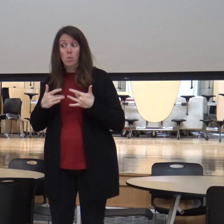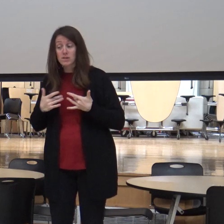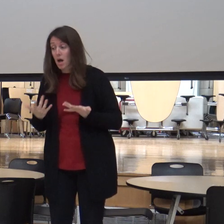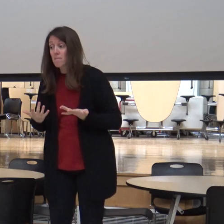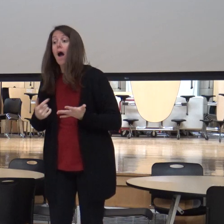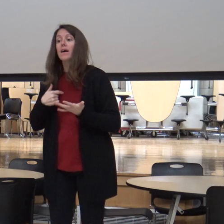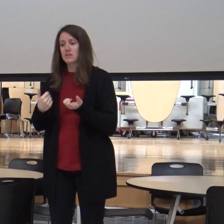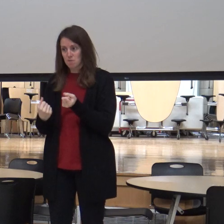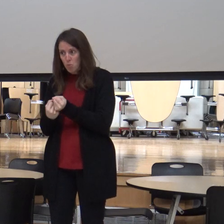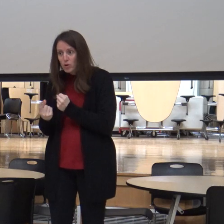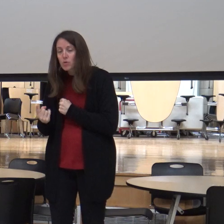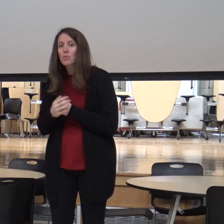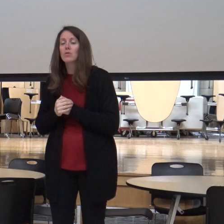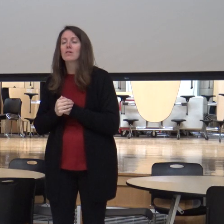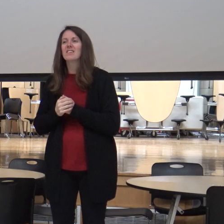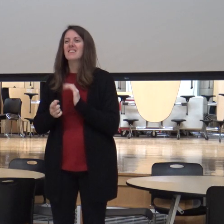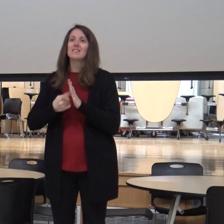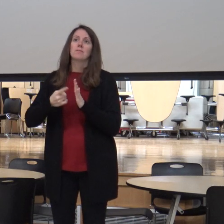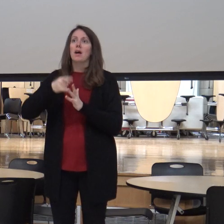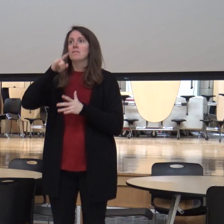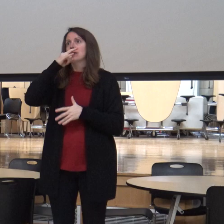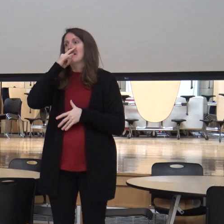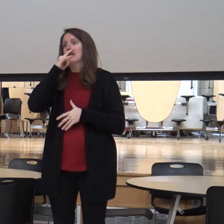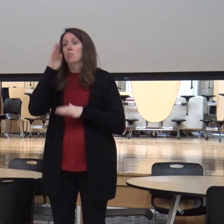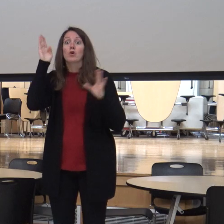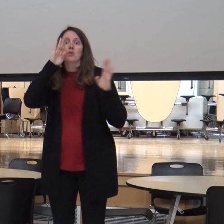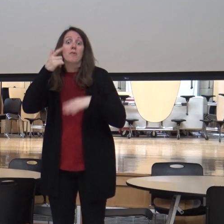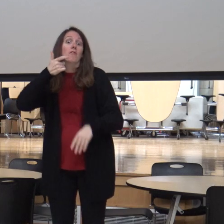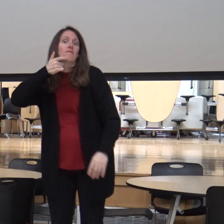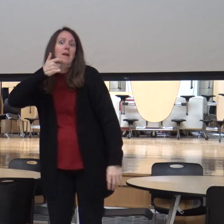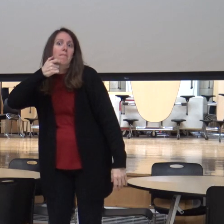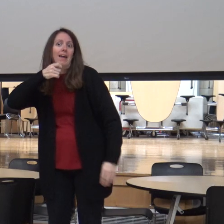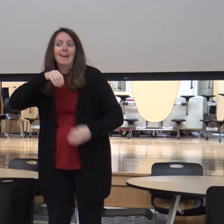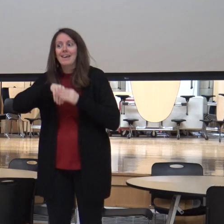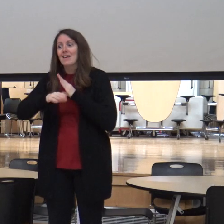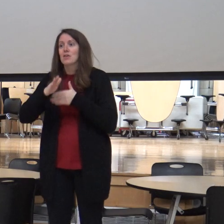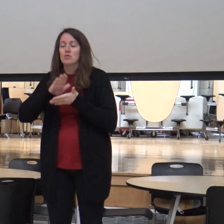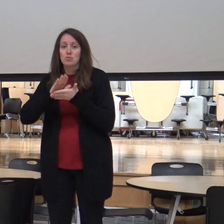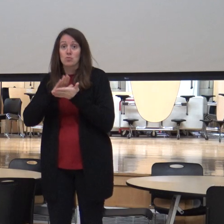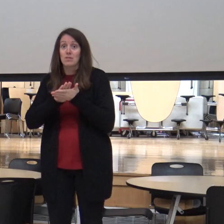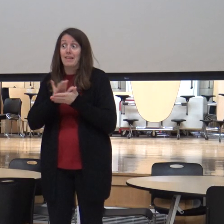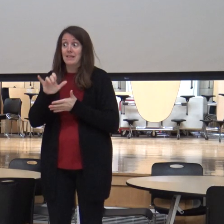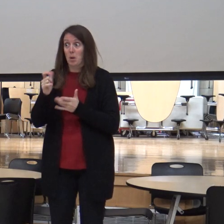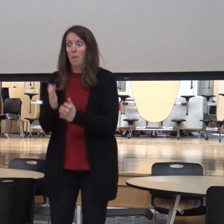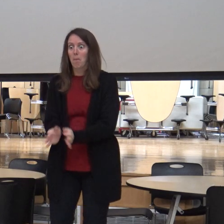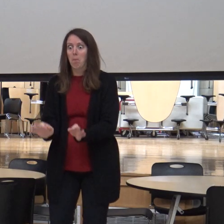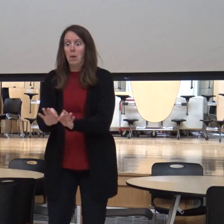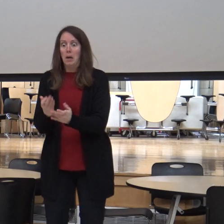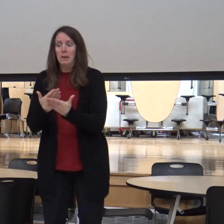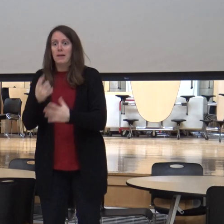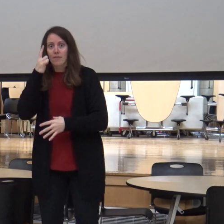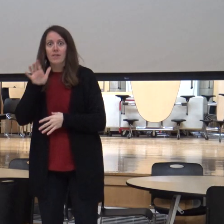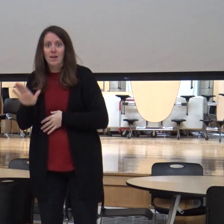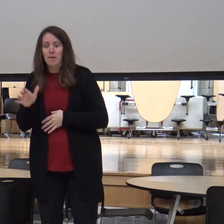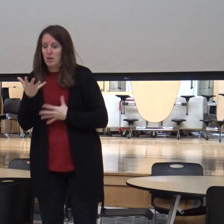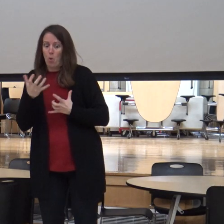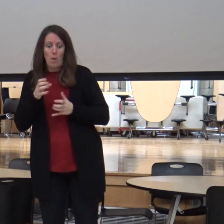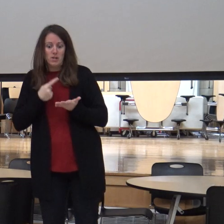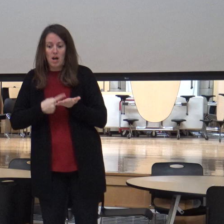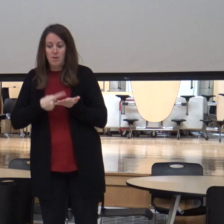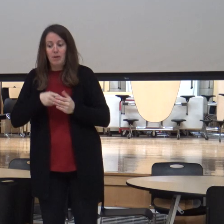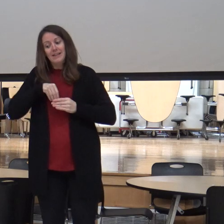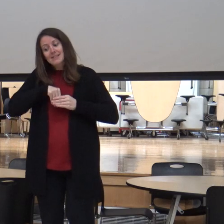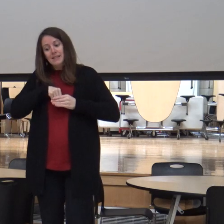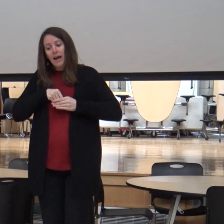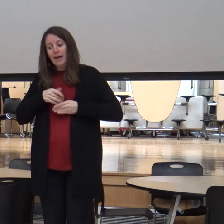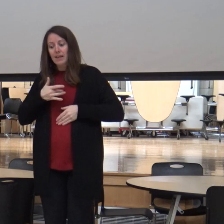kids, they got in trouble for vaping at school, and to them, it's this huge deal. And they don't want to talk about it, even though inside they